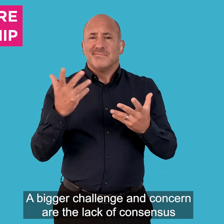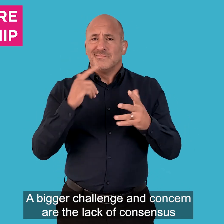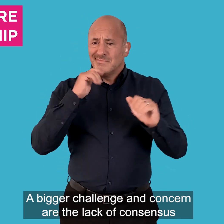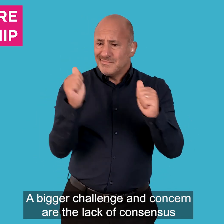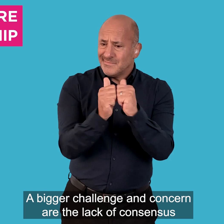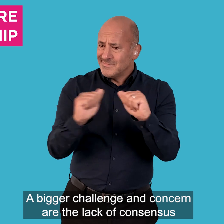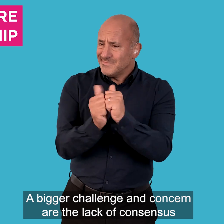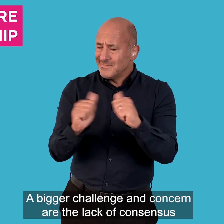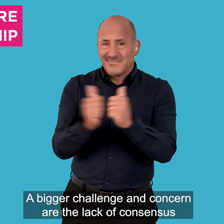of consensus